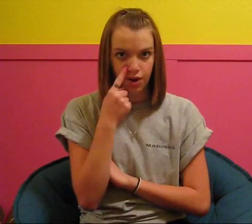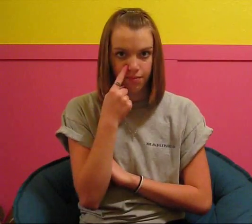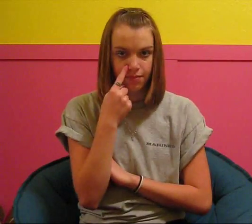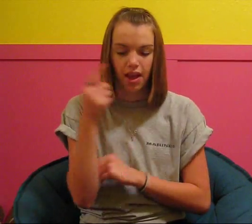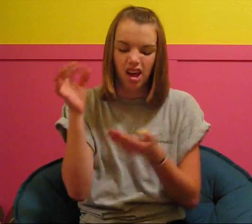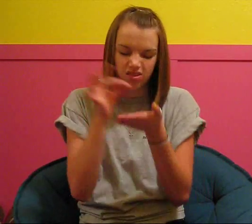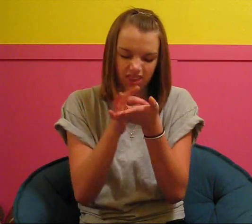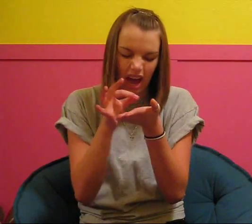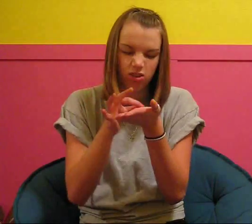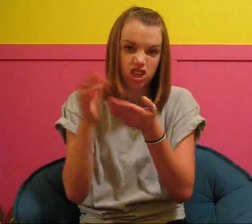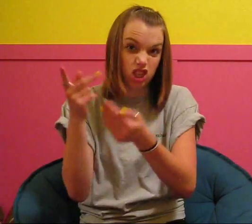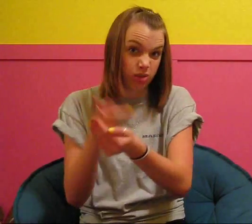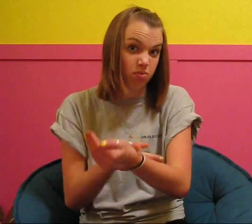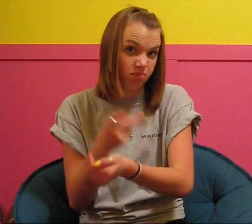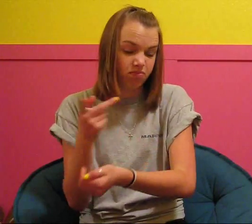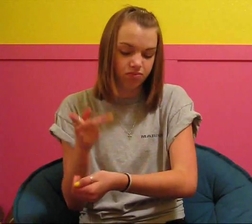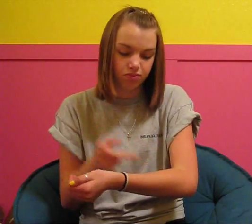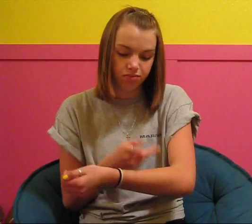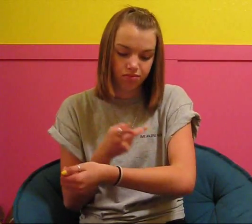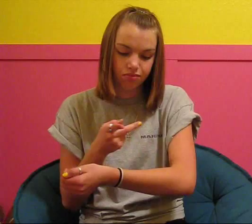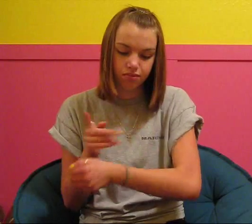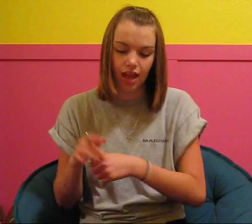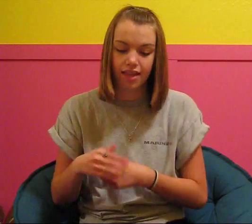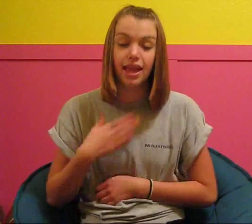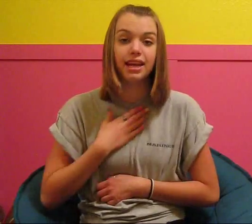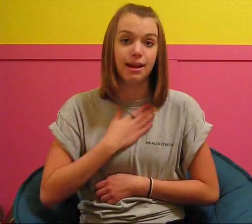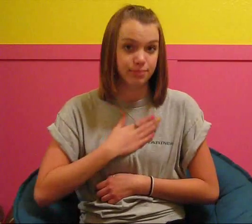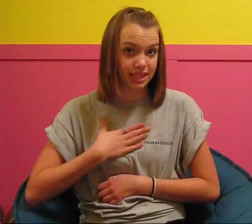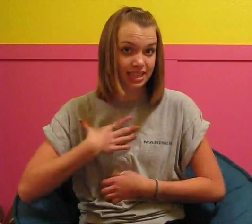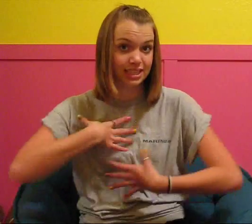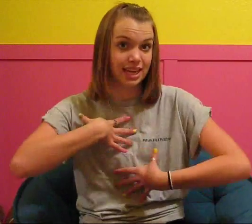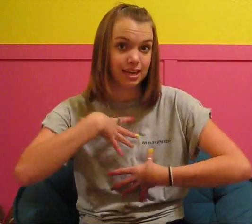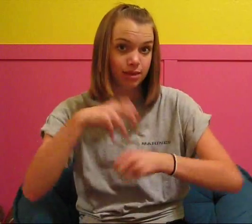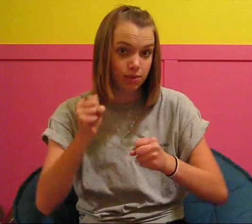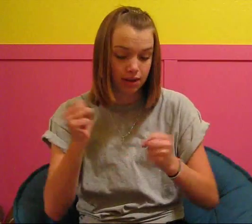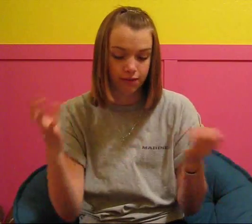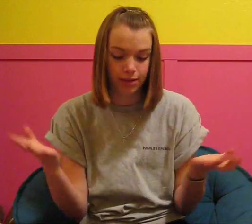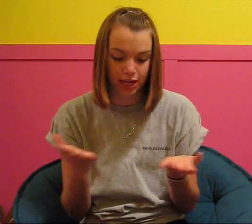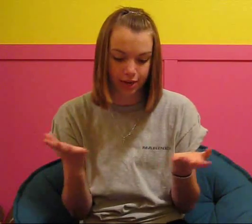of counting sheep? And then again, please take me away from here.